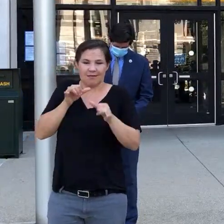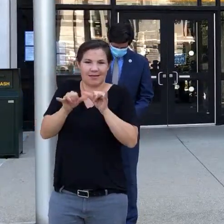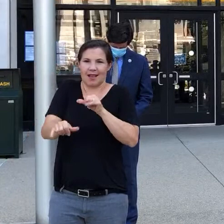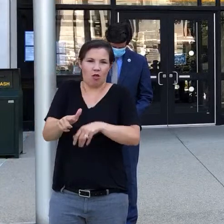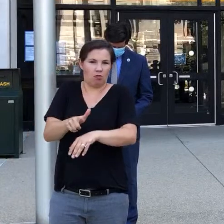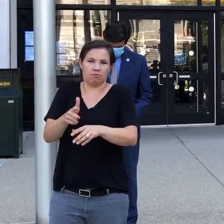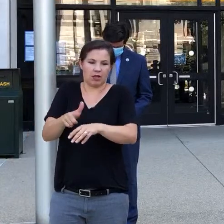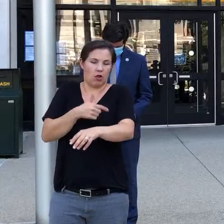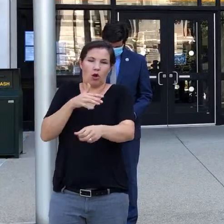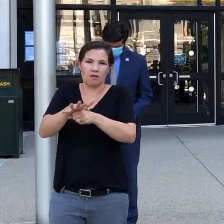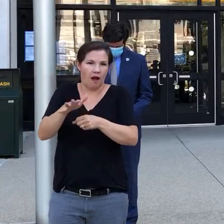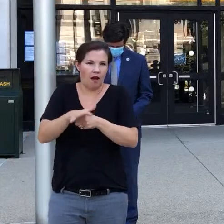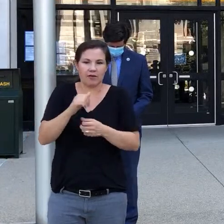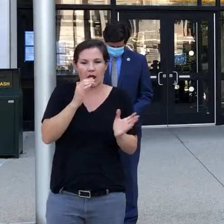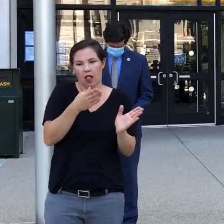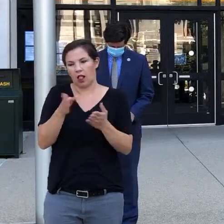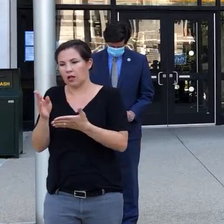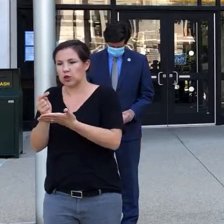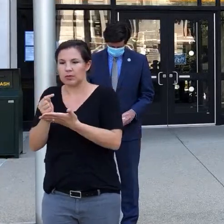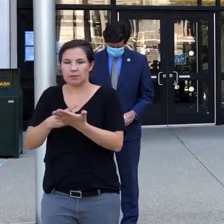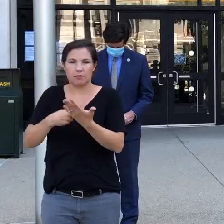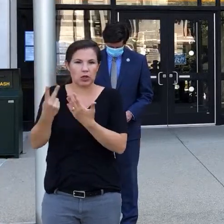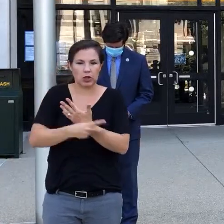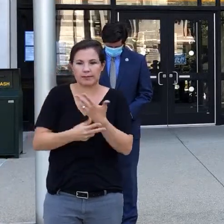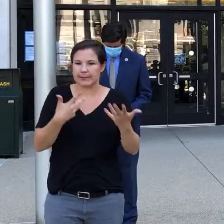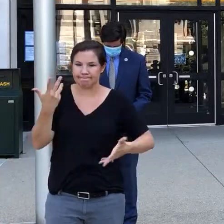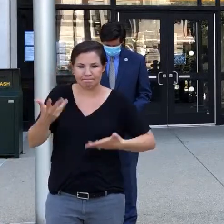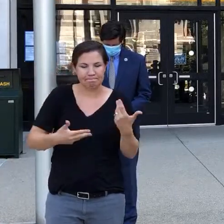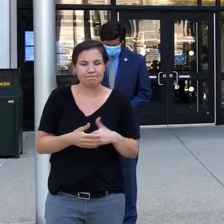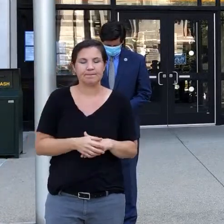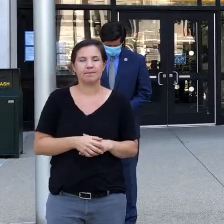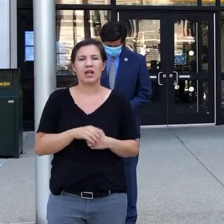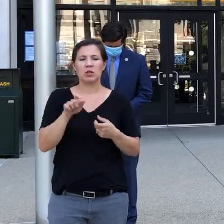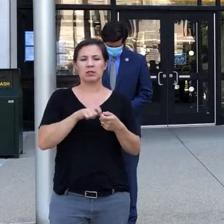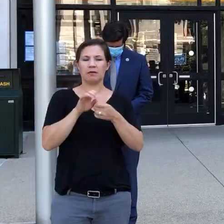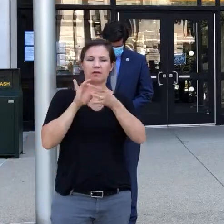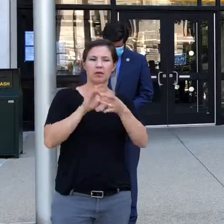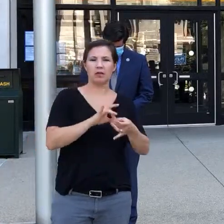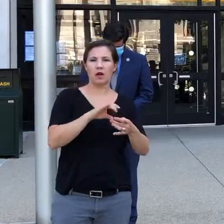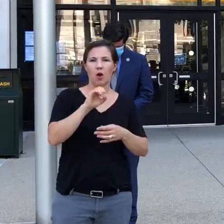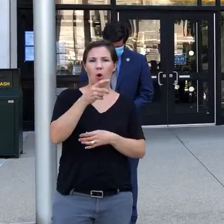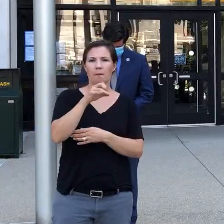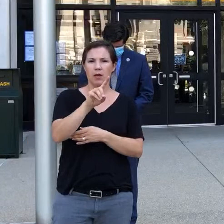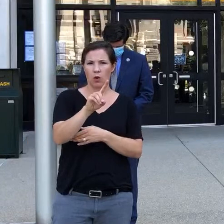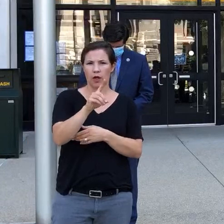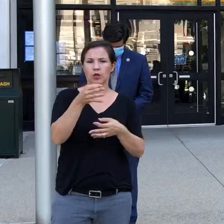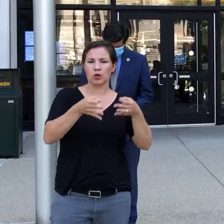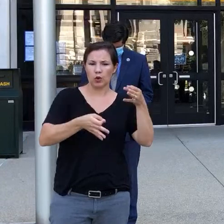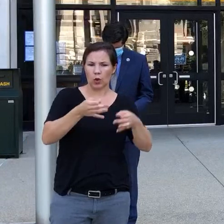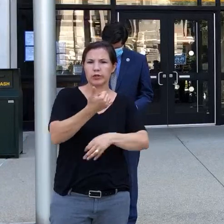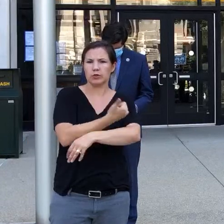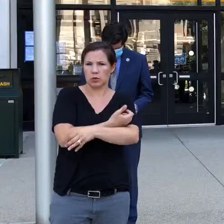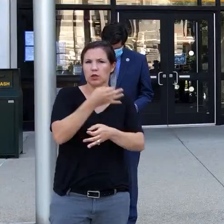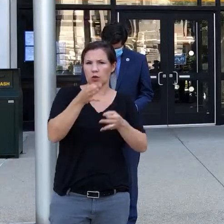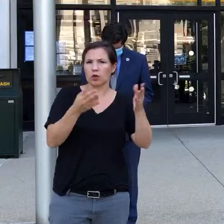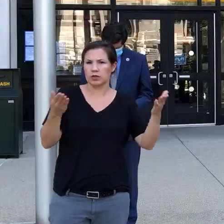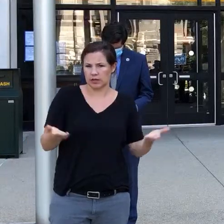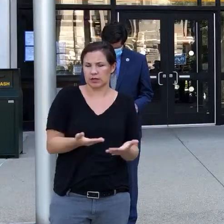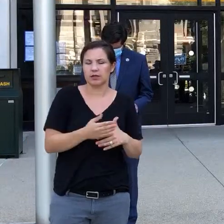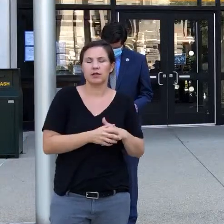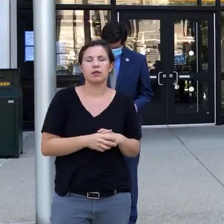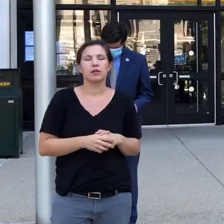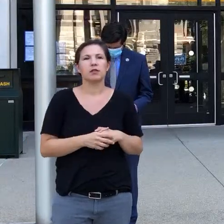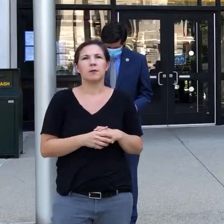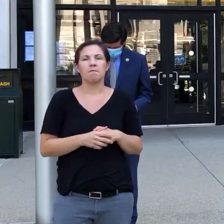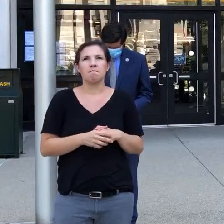Specifically, though, with regard to the opioid court and the drug courts that we have here in Erie County,